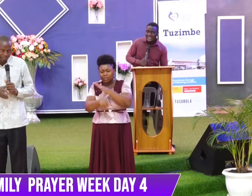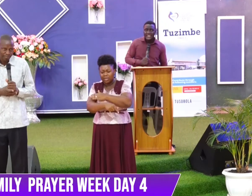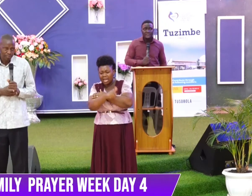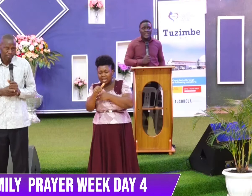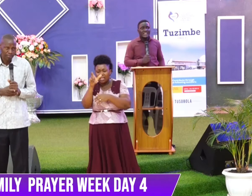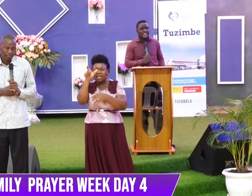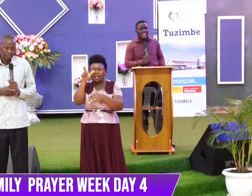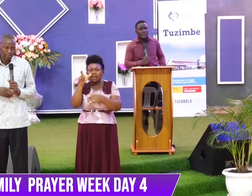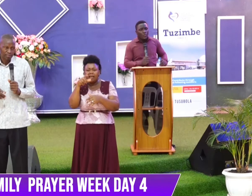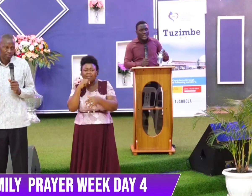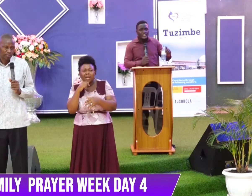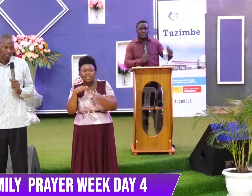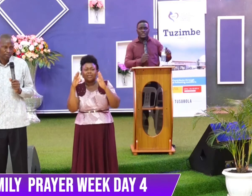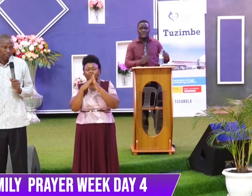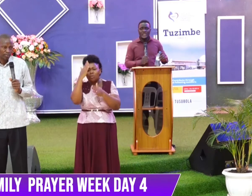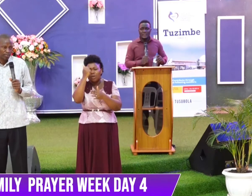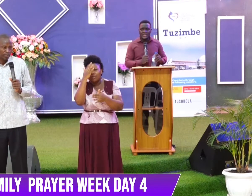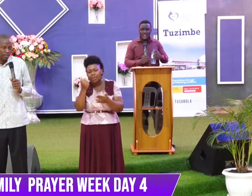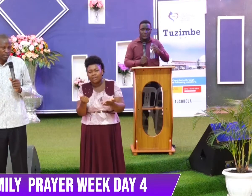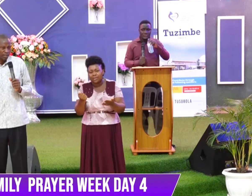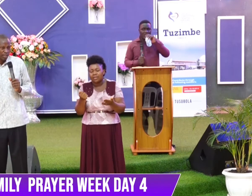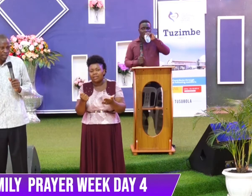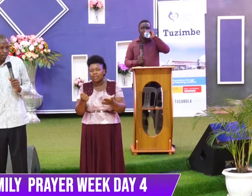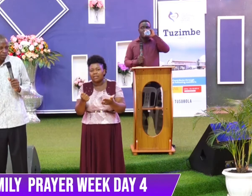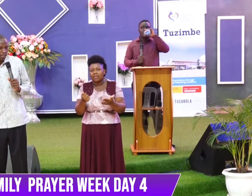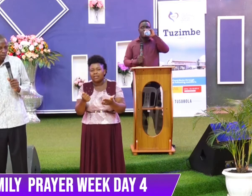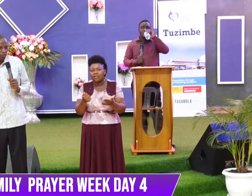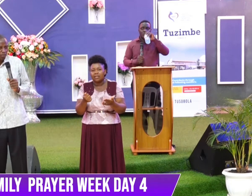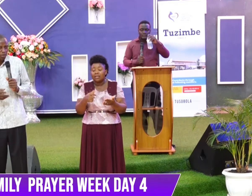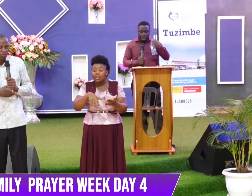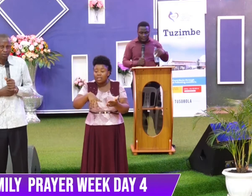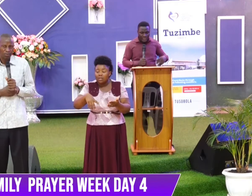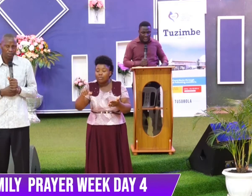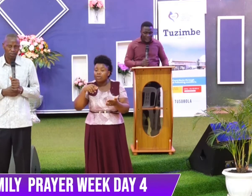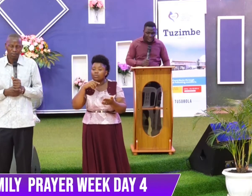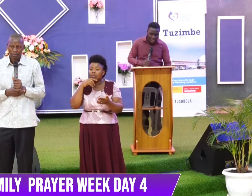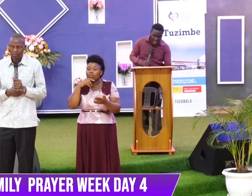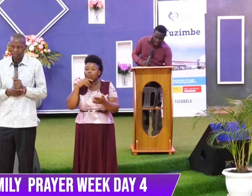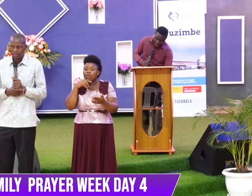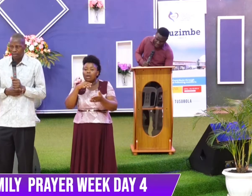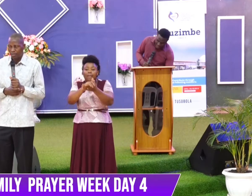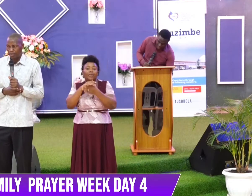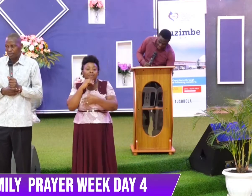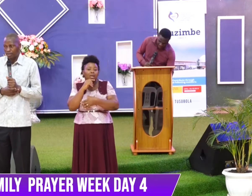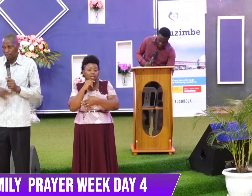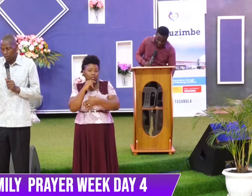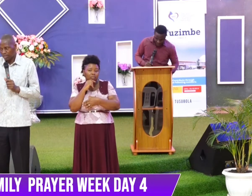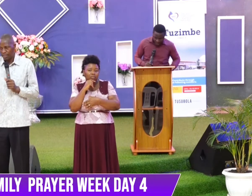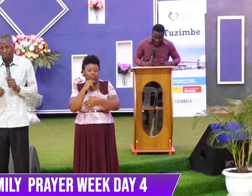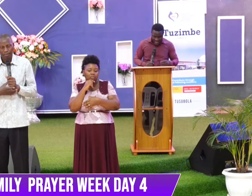They beat him, asking him, why did you go into another man's house? He went in the house of a married